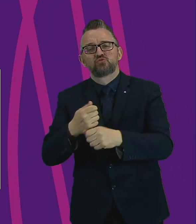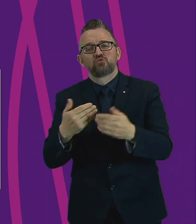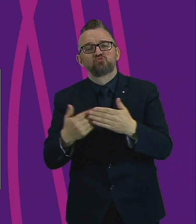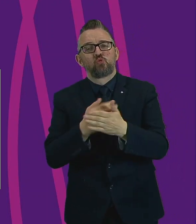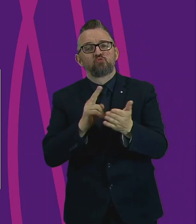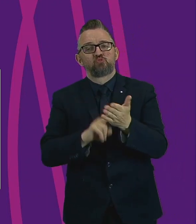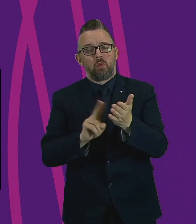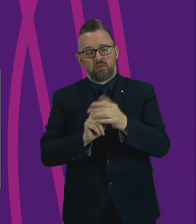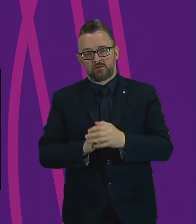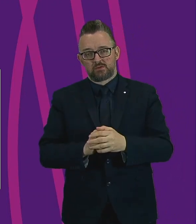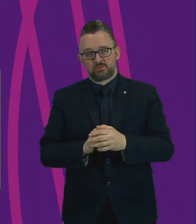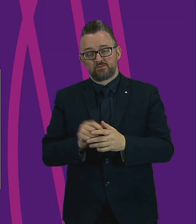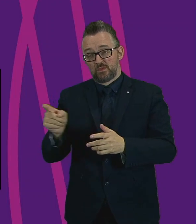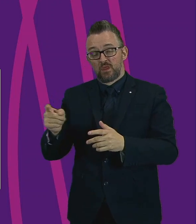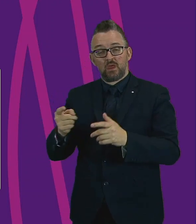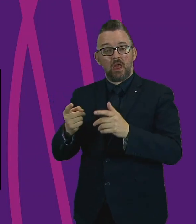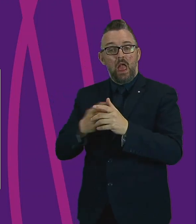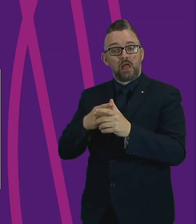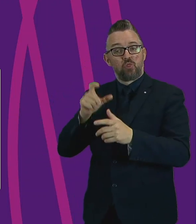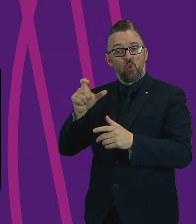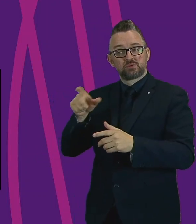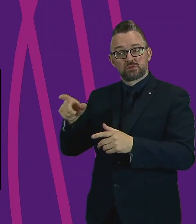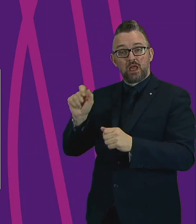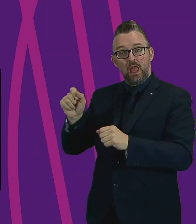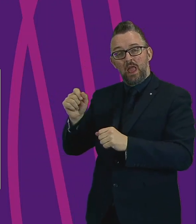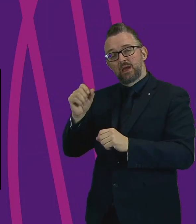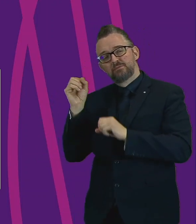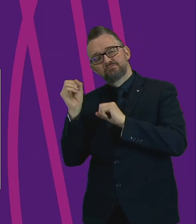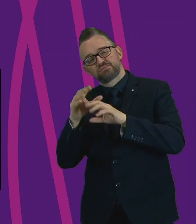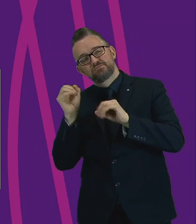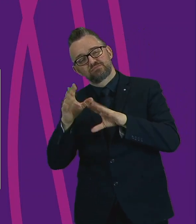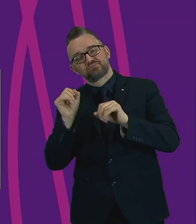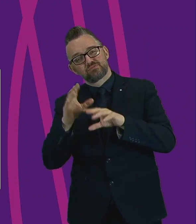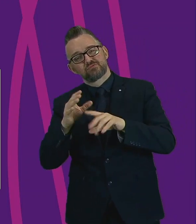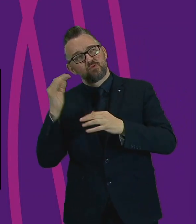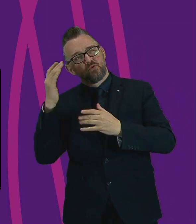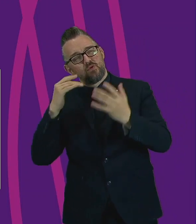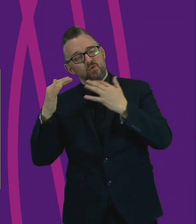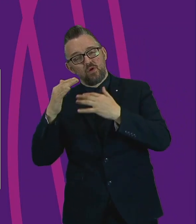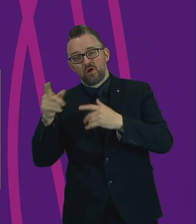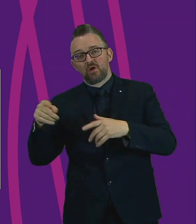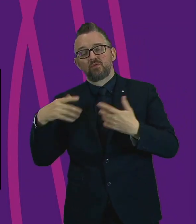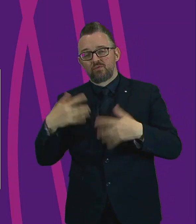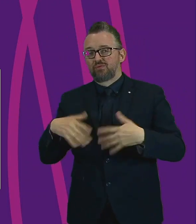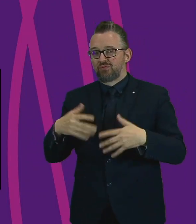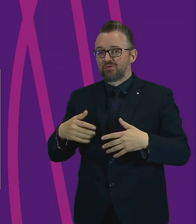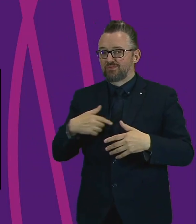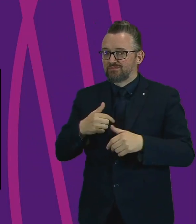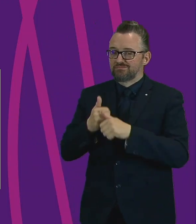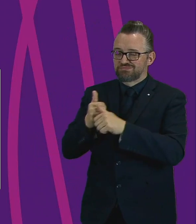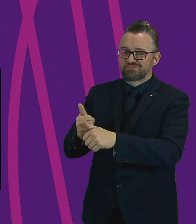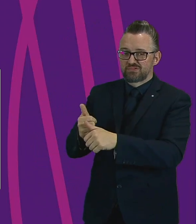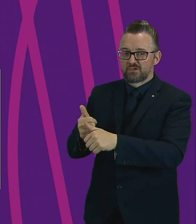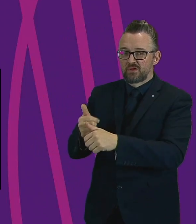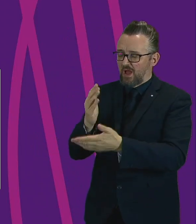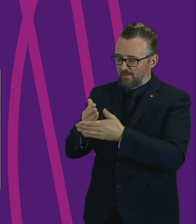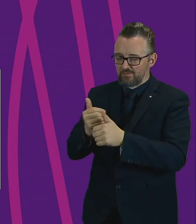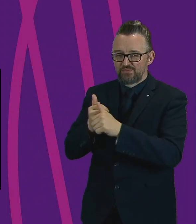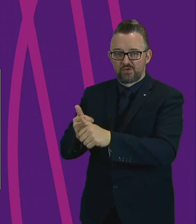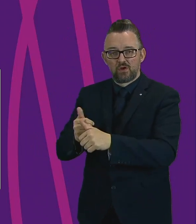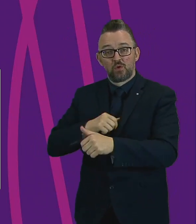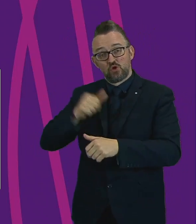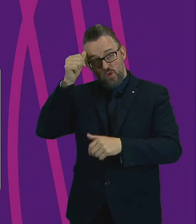Angela Constant's very thoughtful contribution about care homes too. We know that health and the NHS and